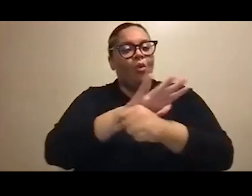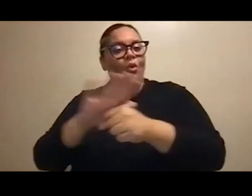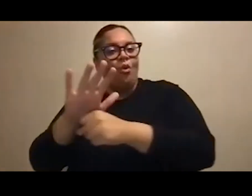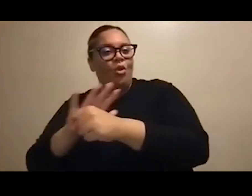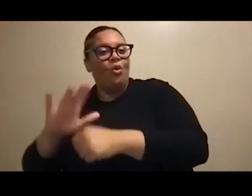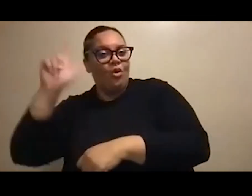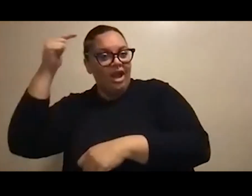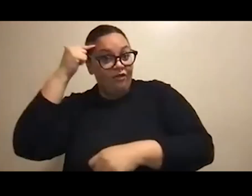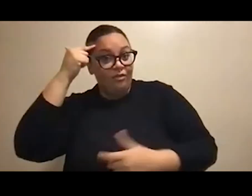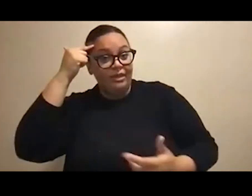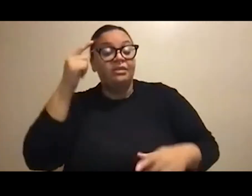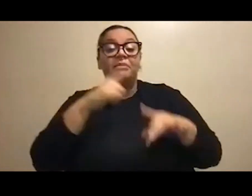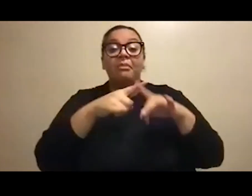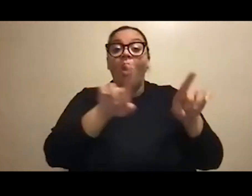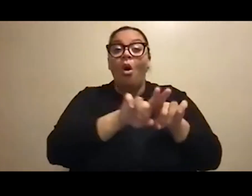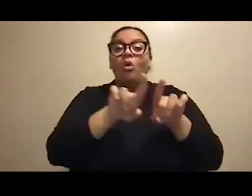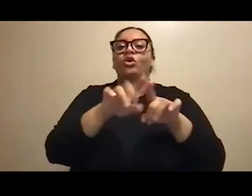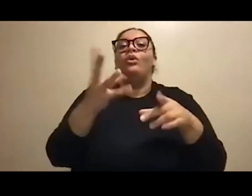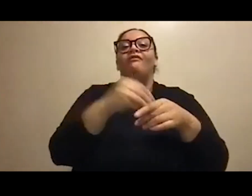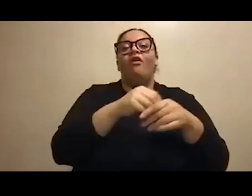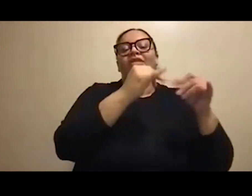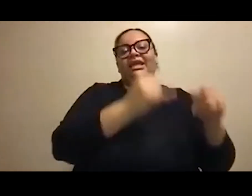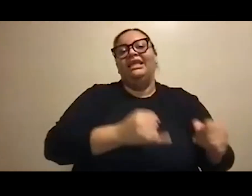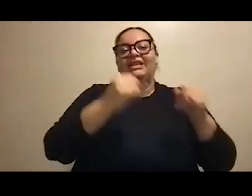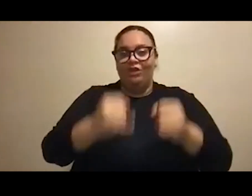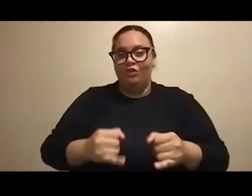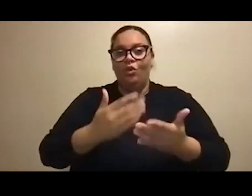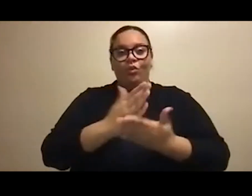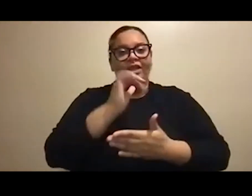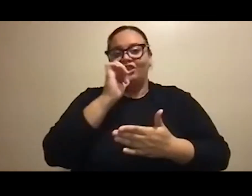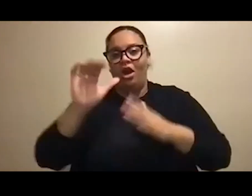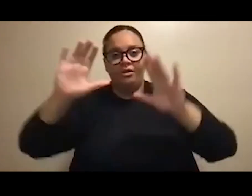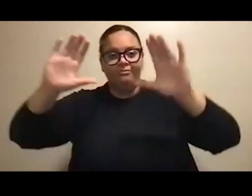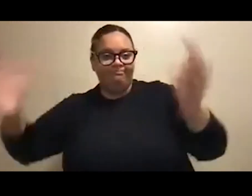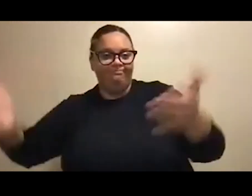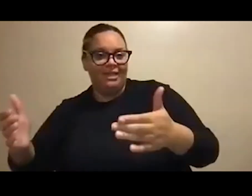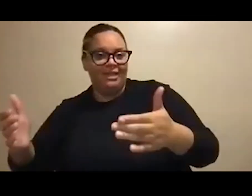involves individual rights, not collective rights. Those are the two key moves.